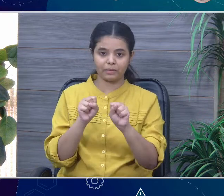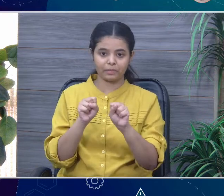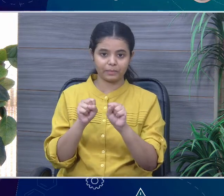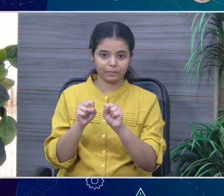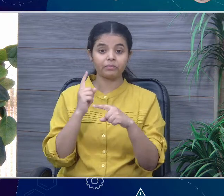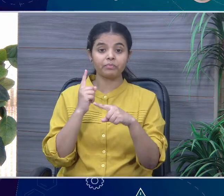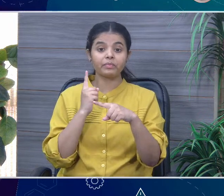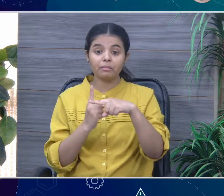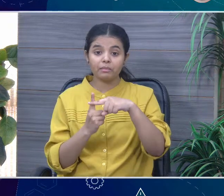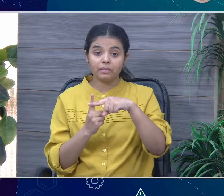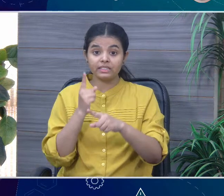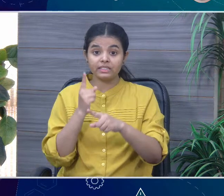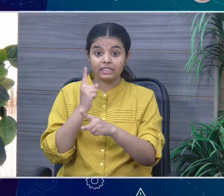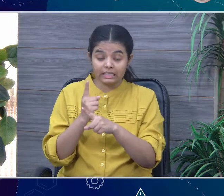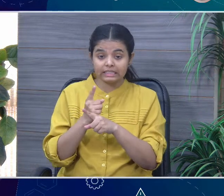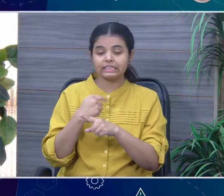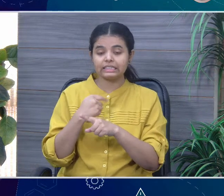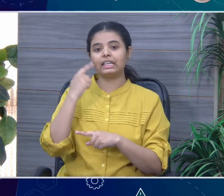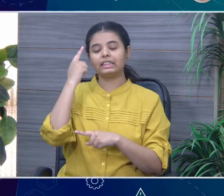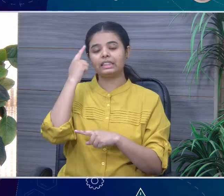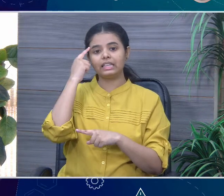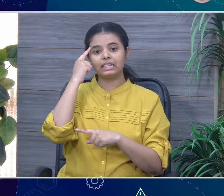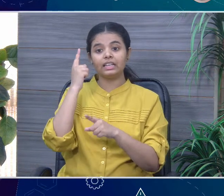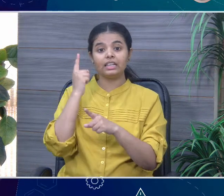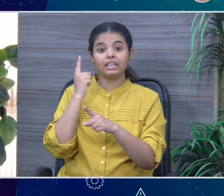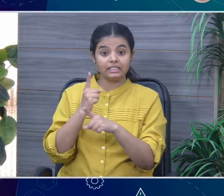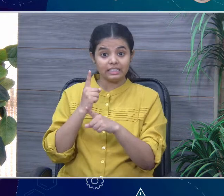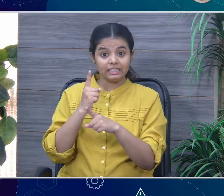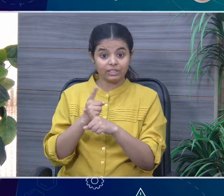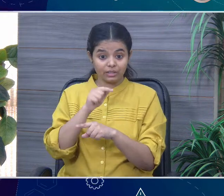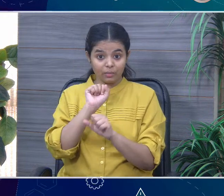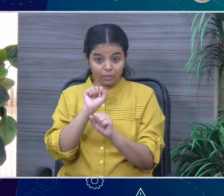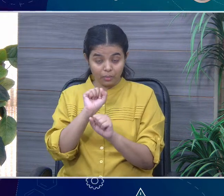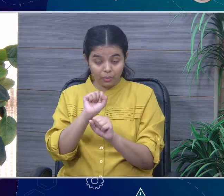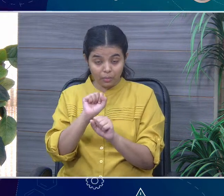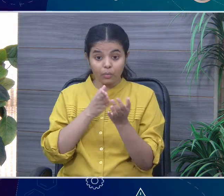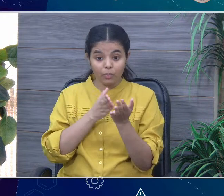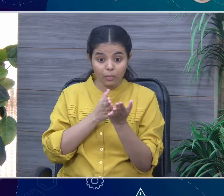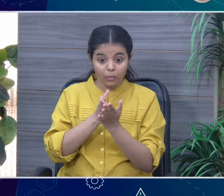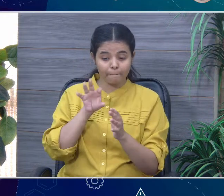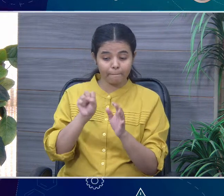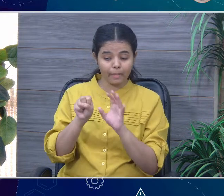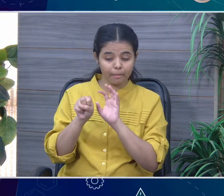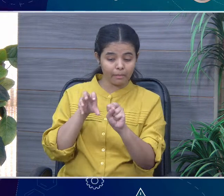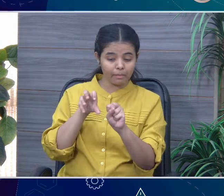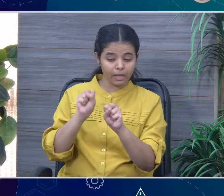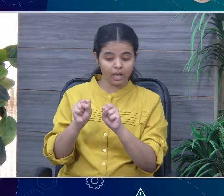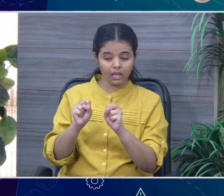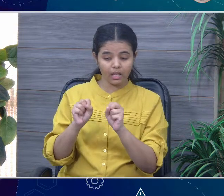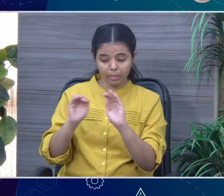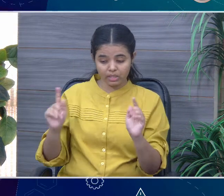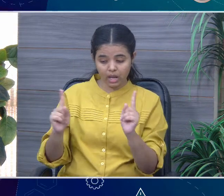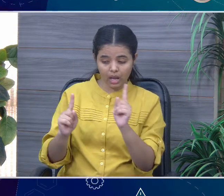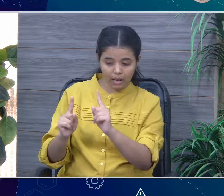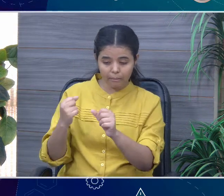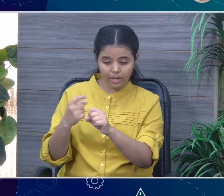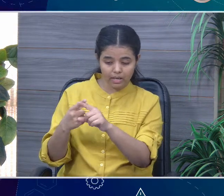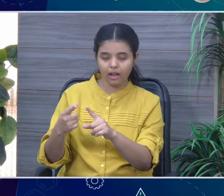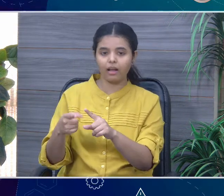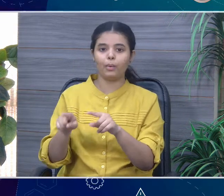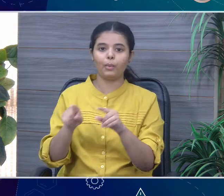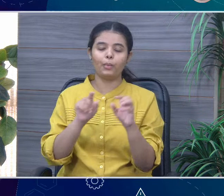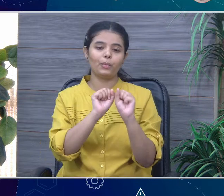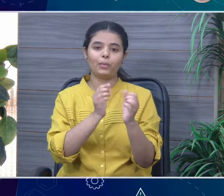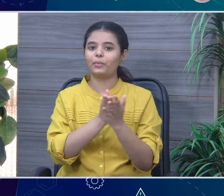teacher nomination, I believe, is the best process to identify, to select a buddy. Okay, so we